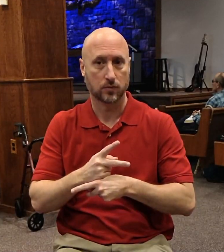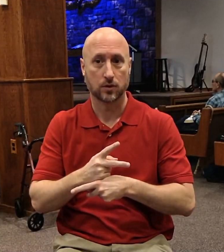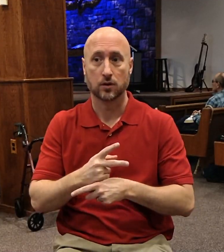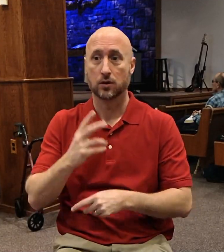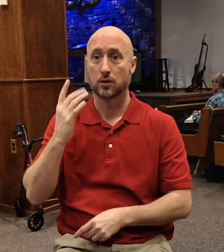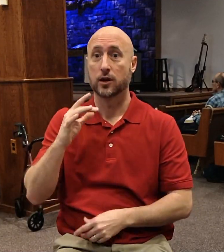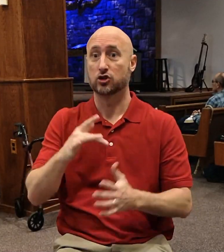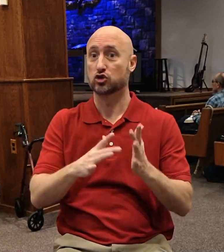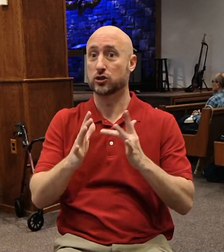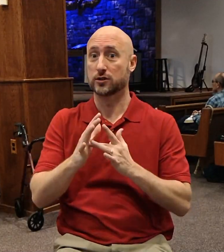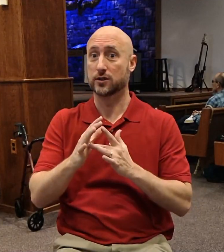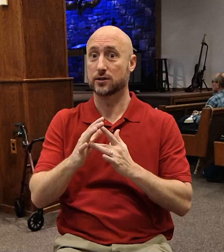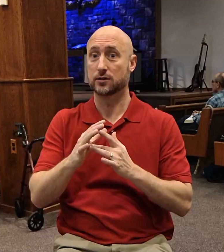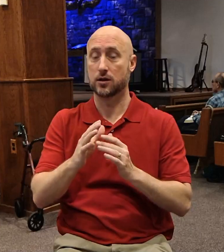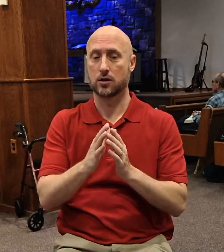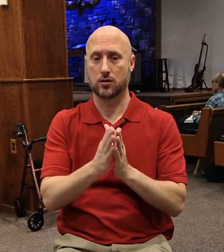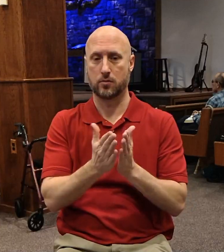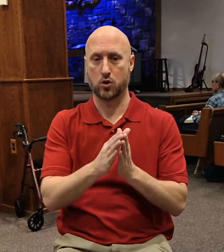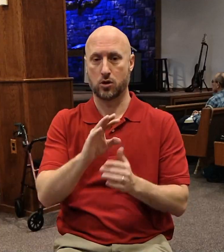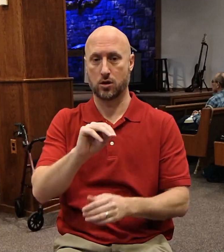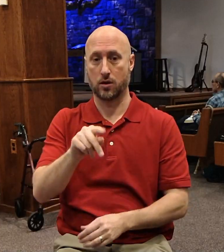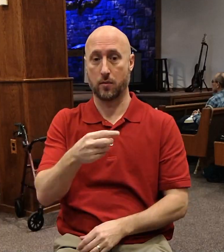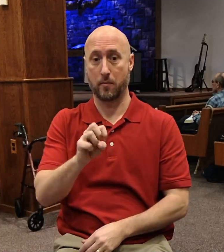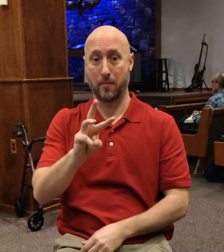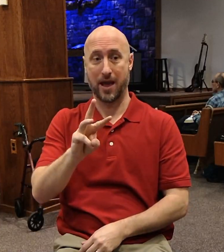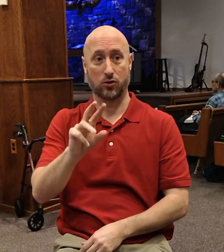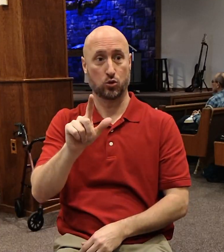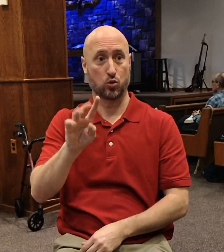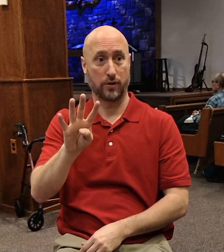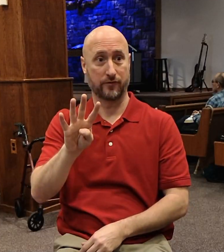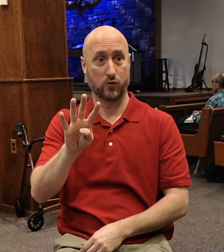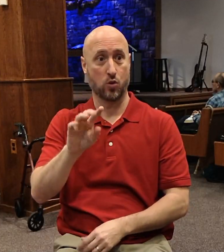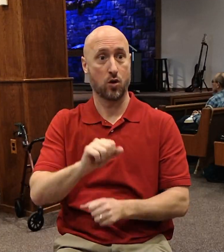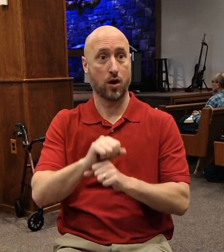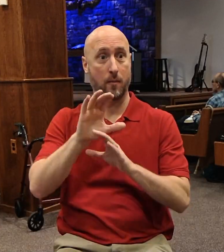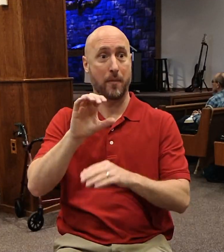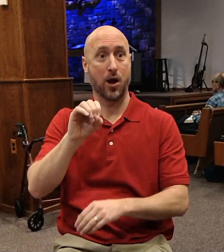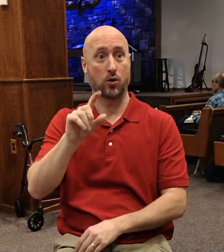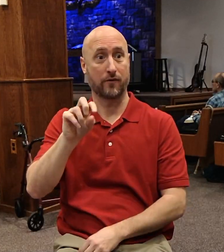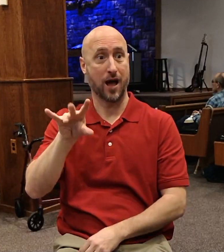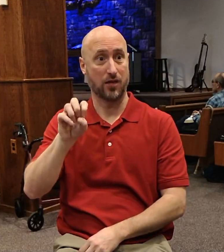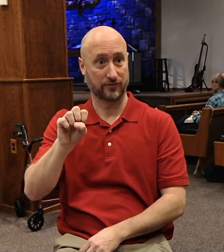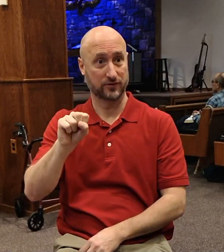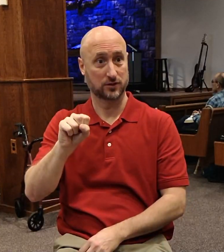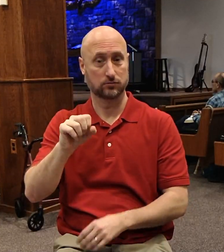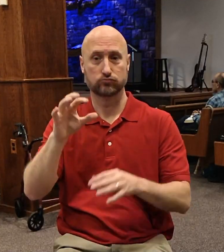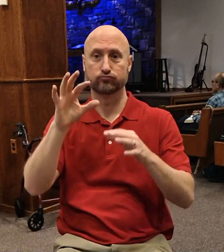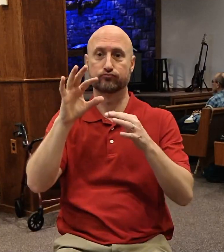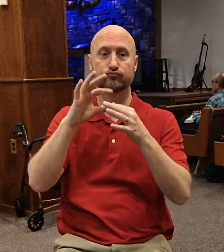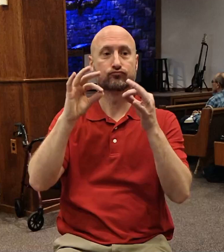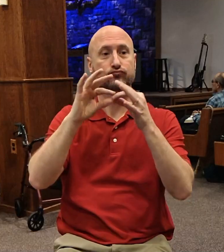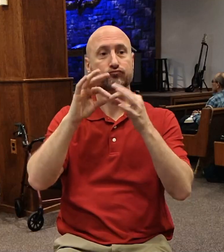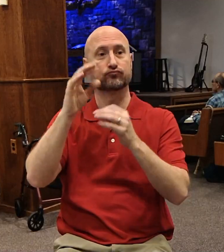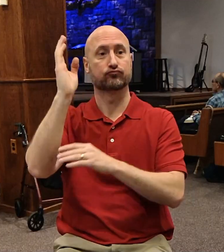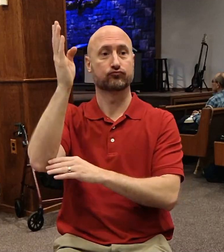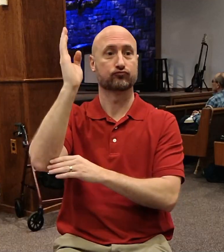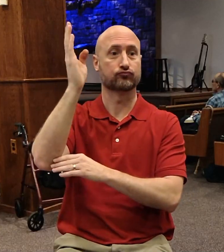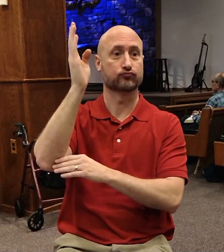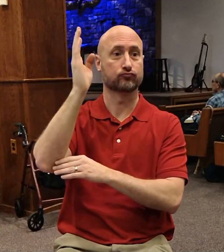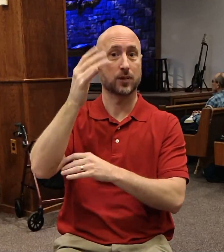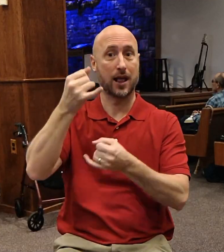in Matthew 24, the Olivet Discourse, when he's talking about the last days, in verse 12,